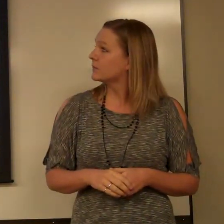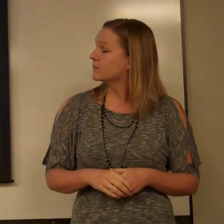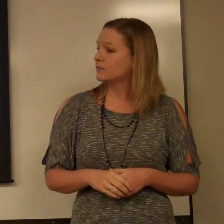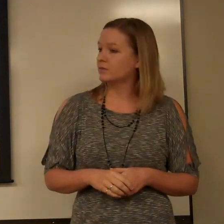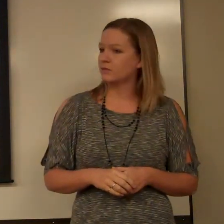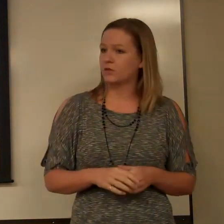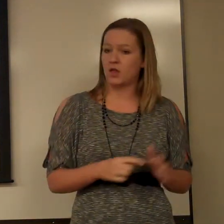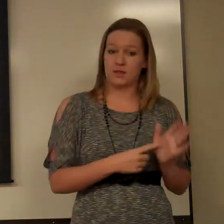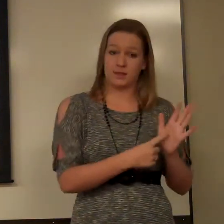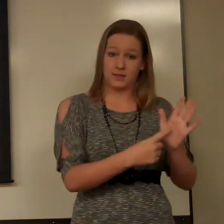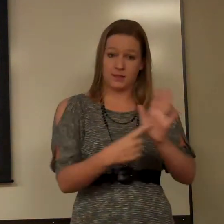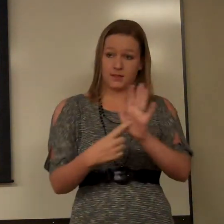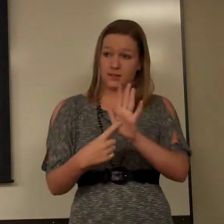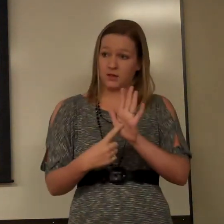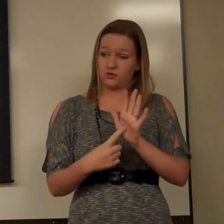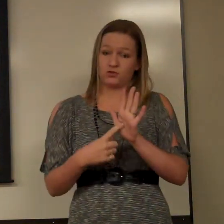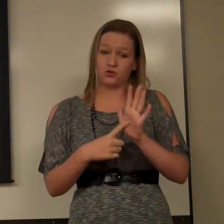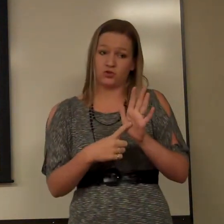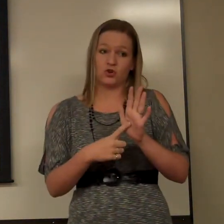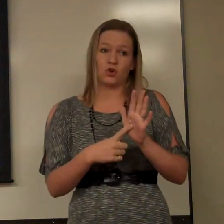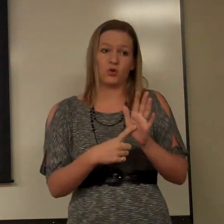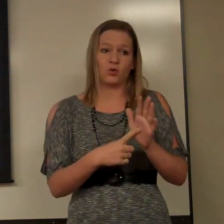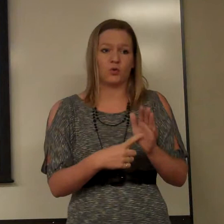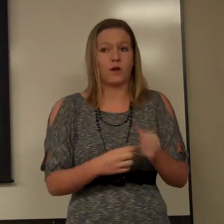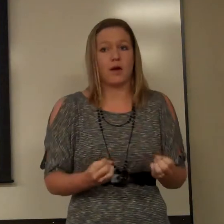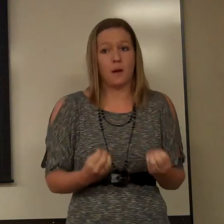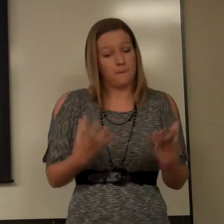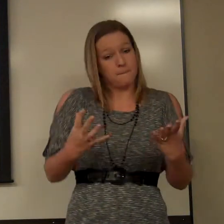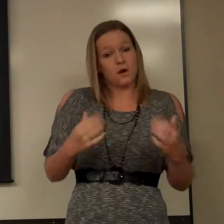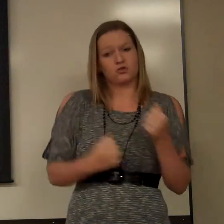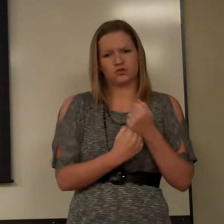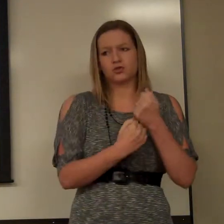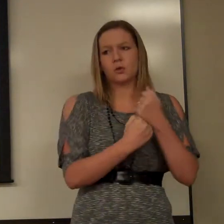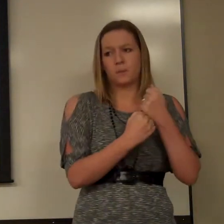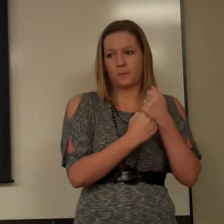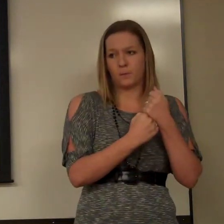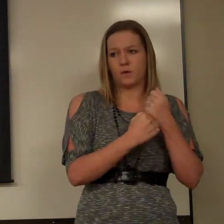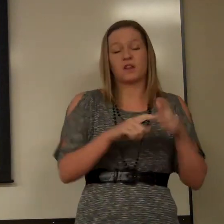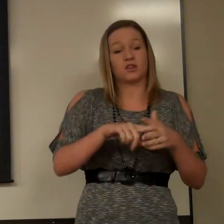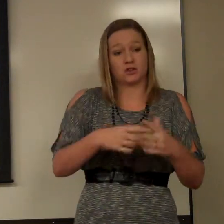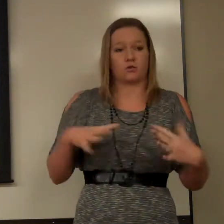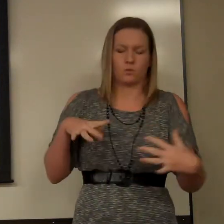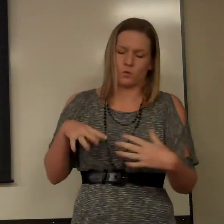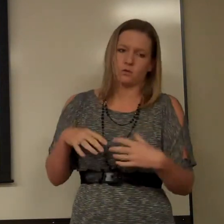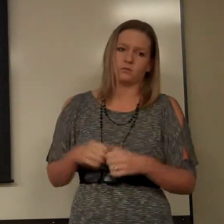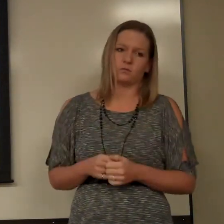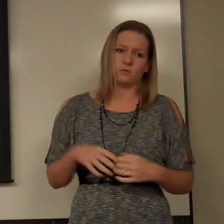And this is going to show you the lack of support that Washington had at the beginning of the war.